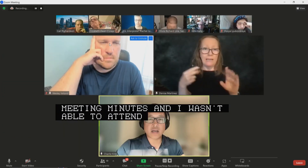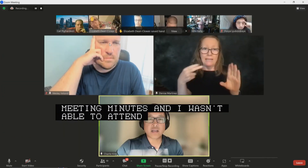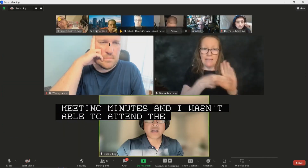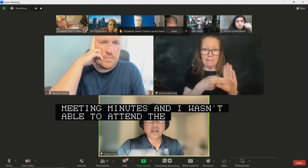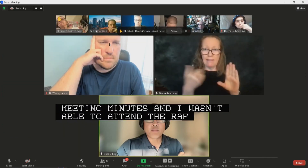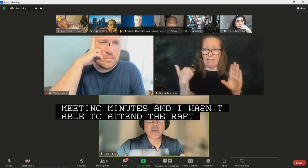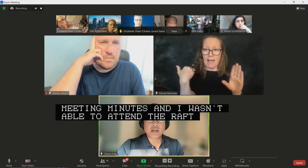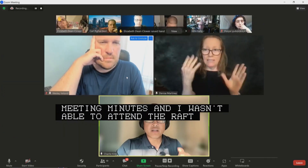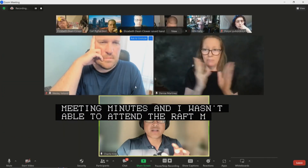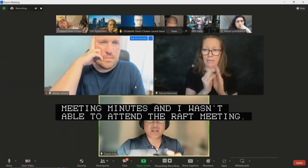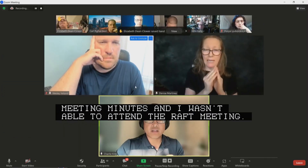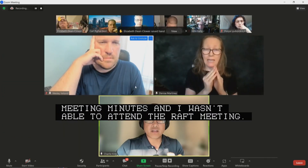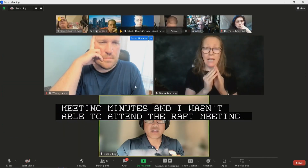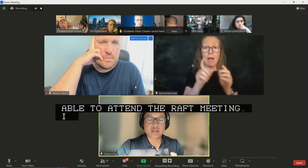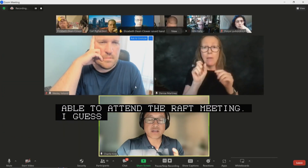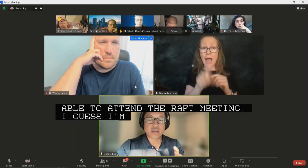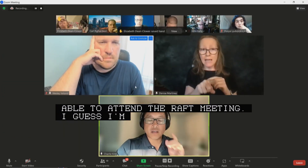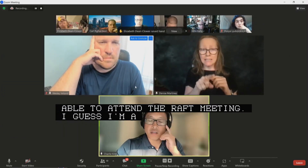else,